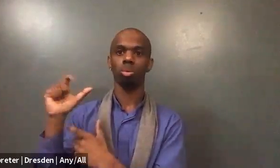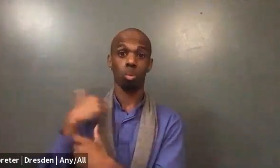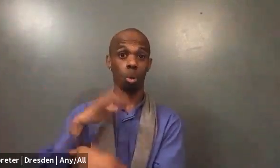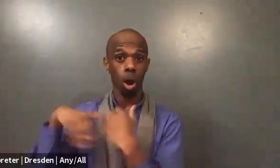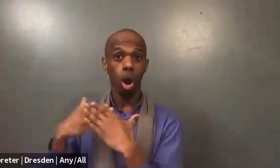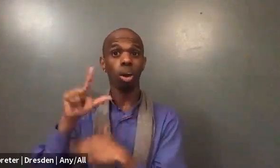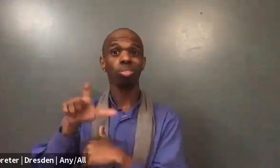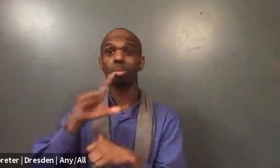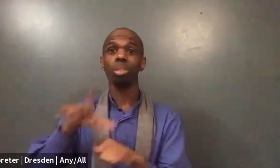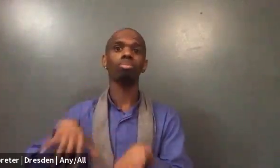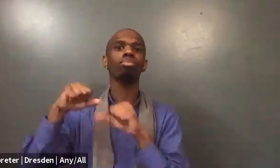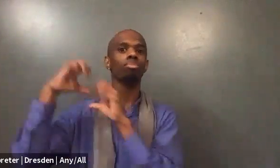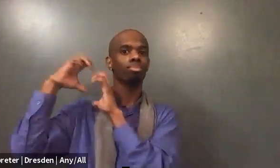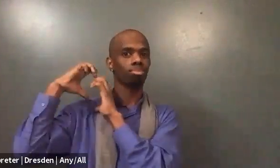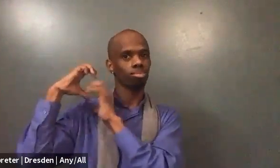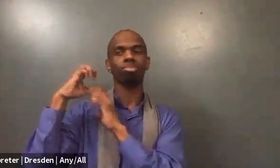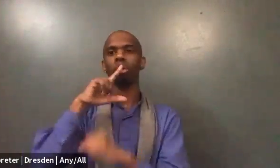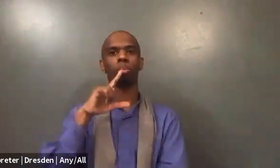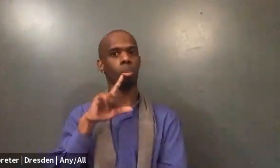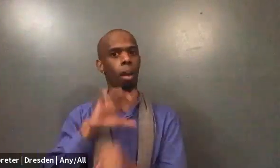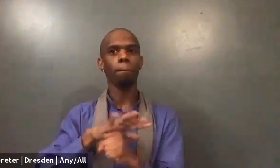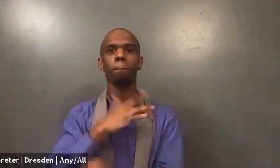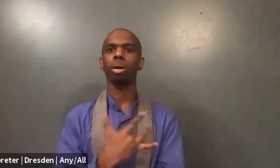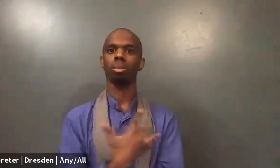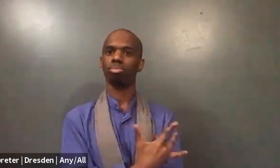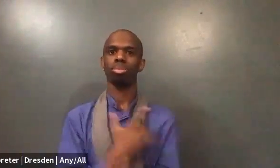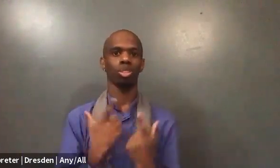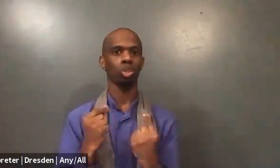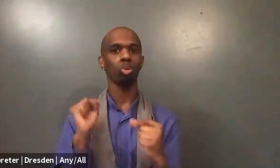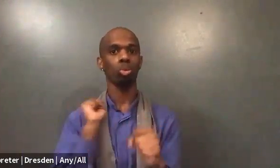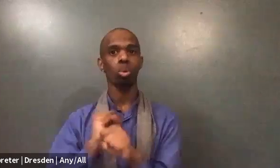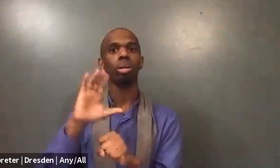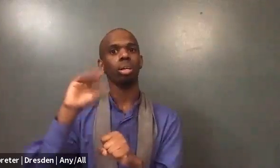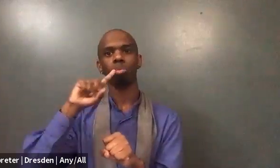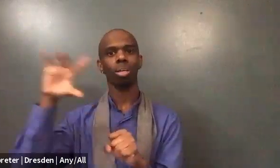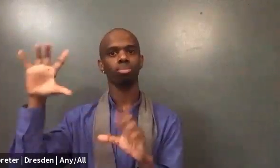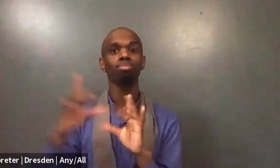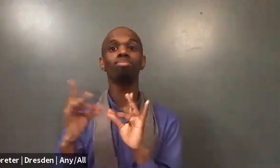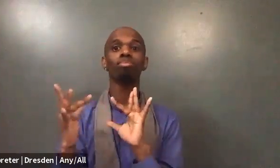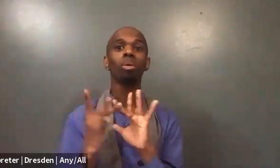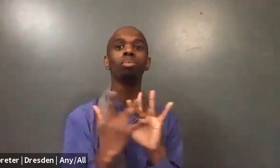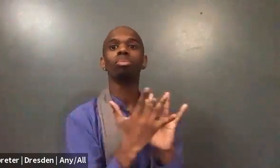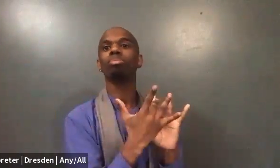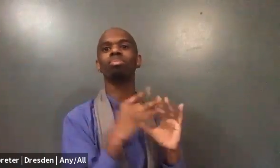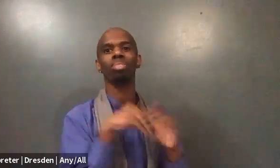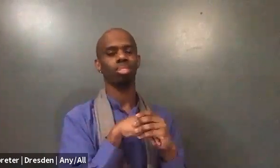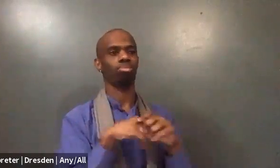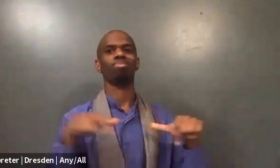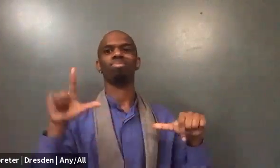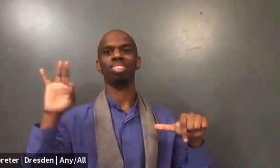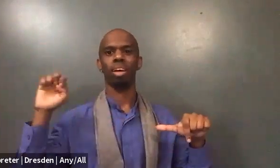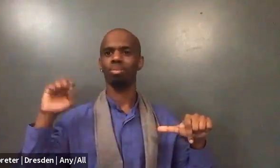in the web of life with one another. And yeah, I'm looking forward to more conversations. Miigwech.